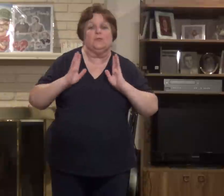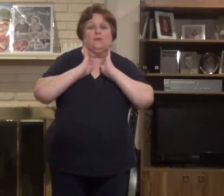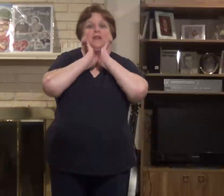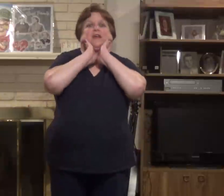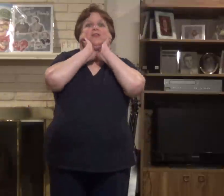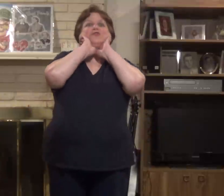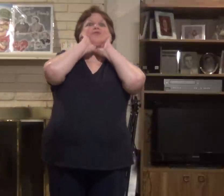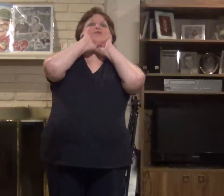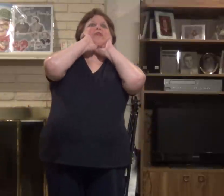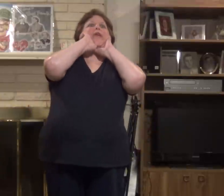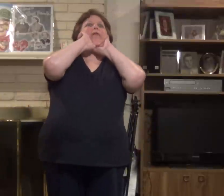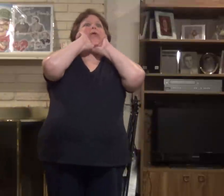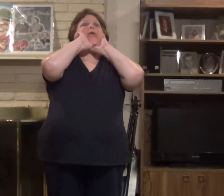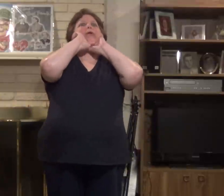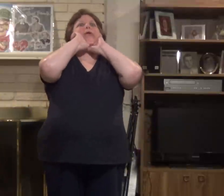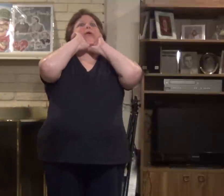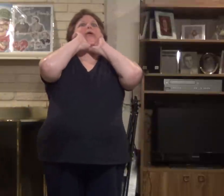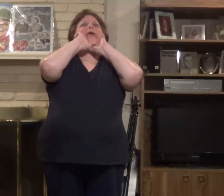with it kind of chokes you like.